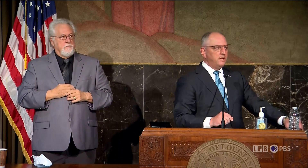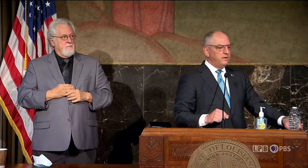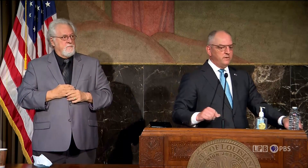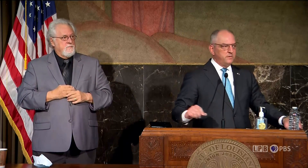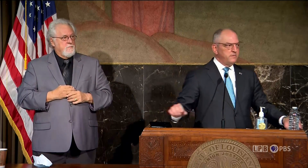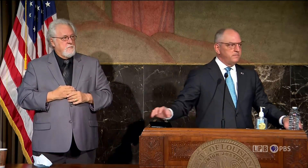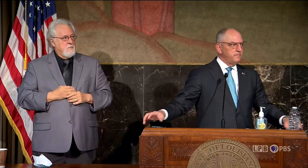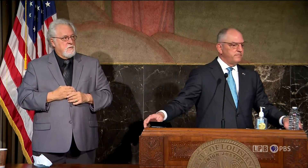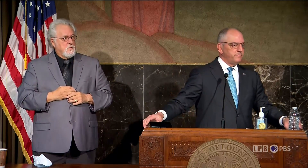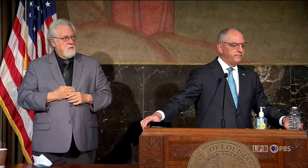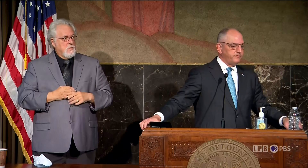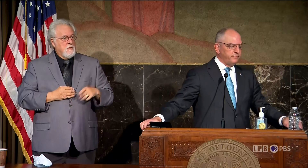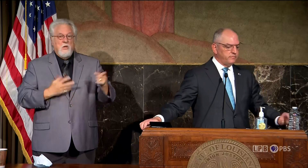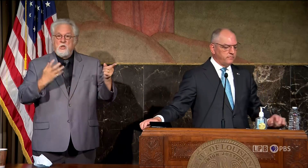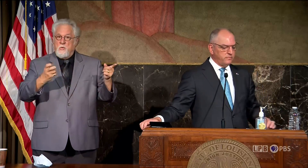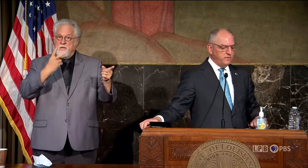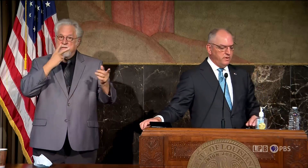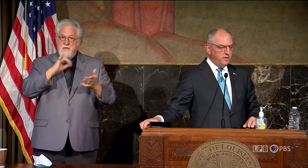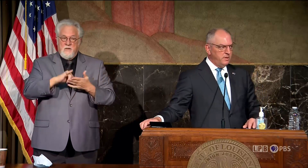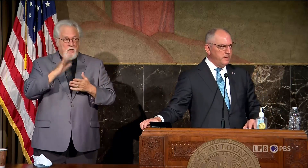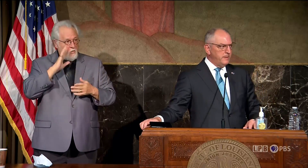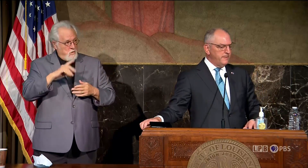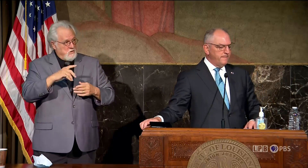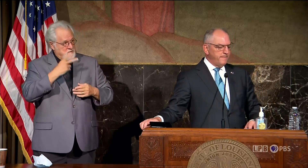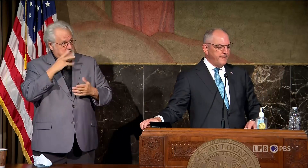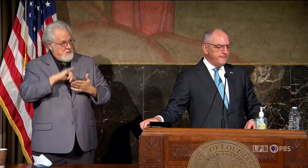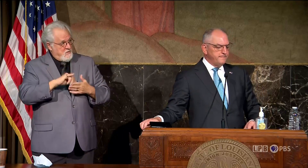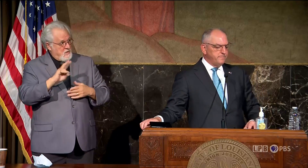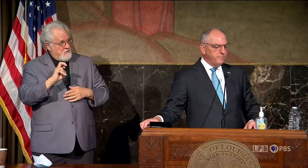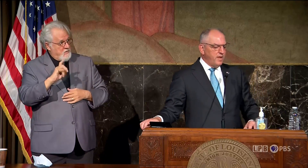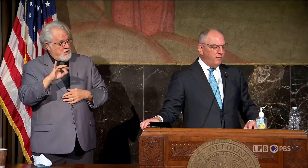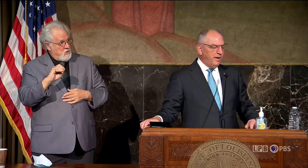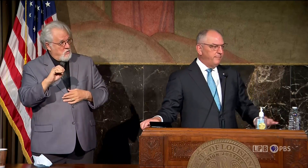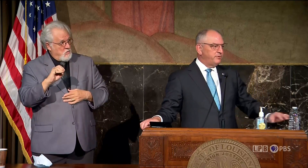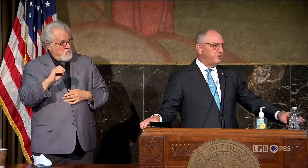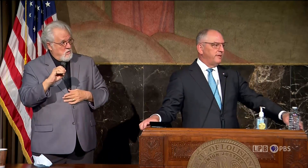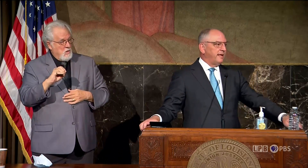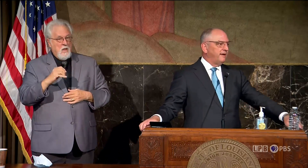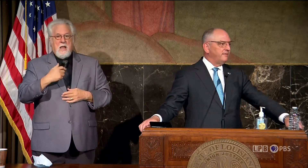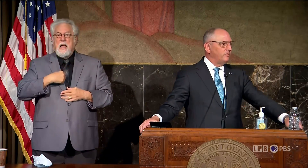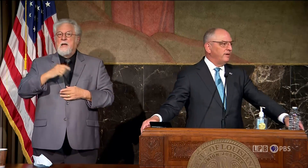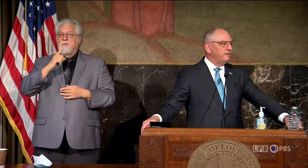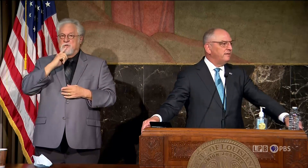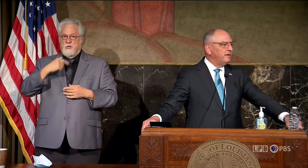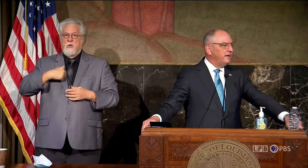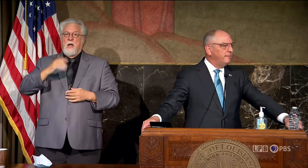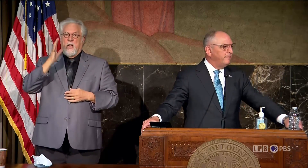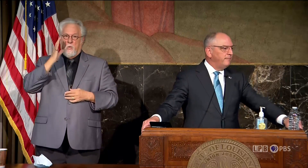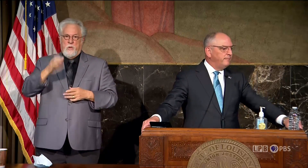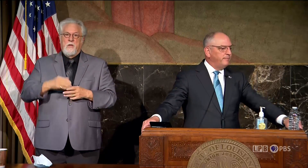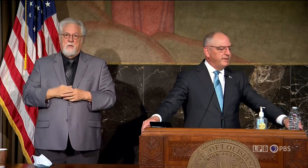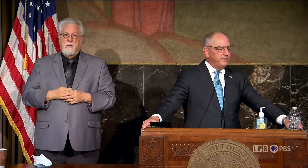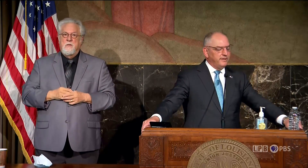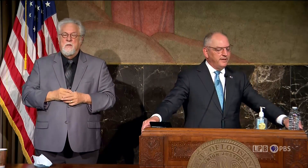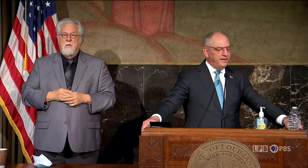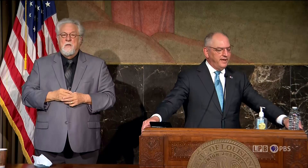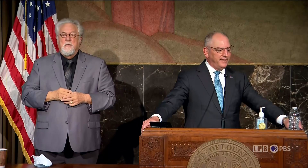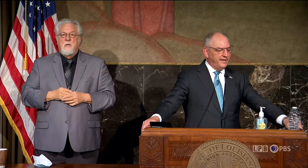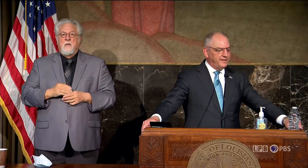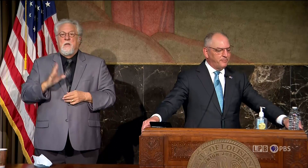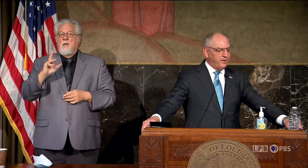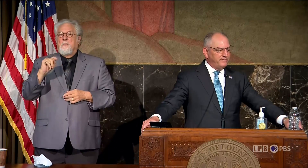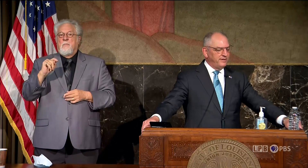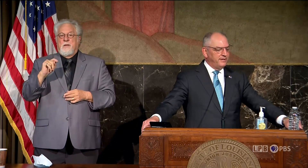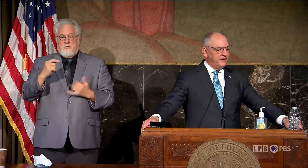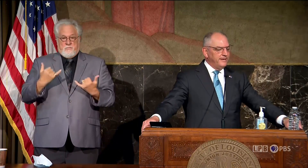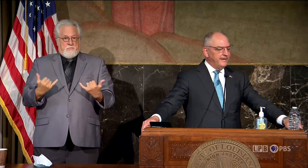And do you want to see that video? I mean, are you intending to see that video at some point? Well, I'm sure that I will, but